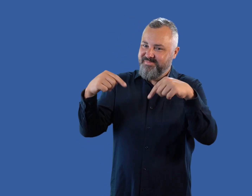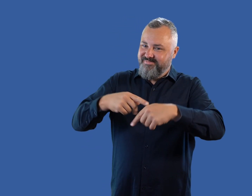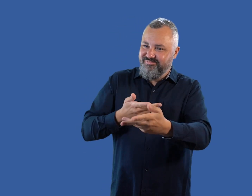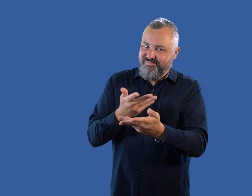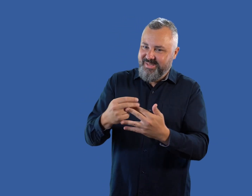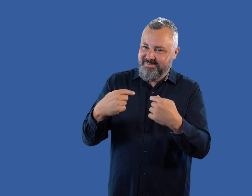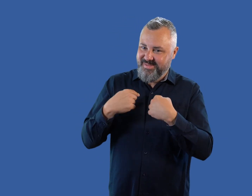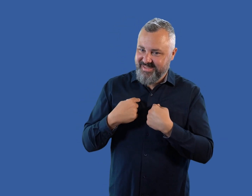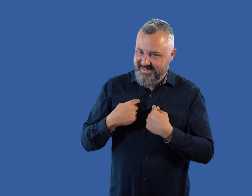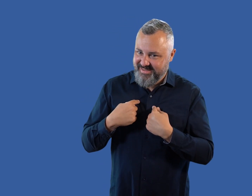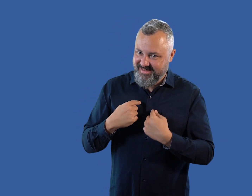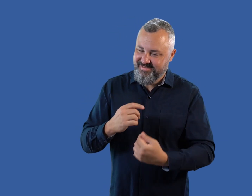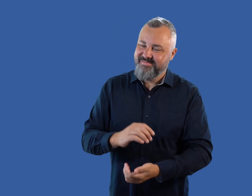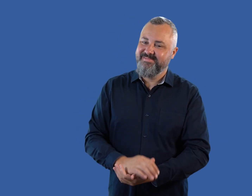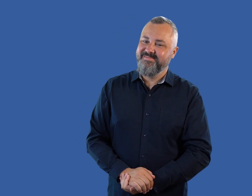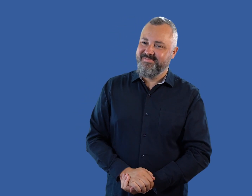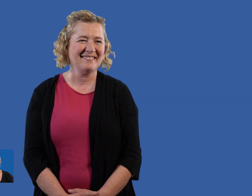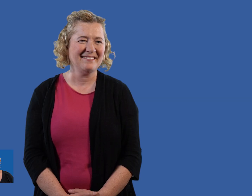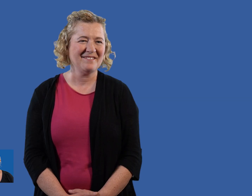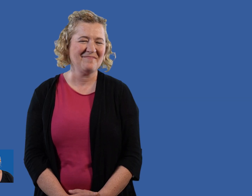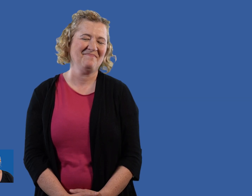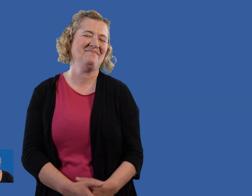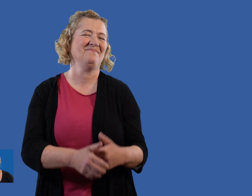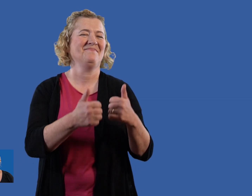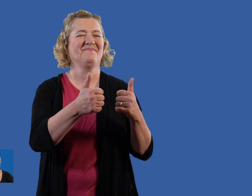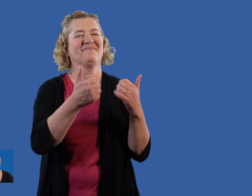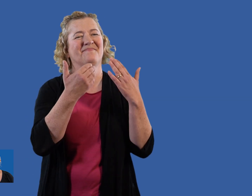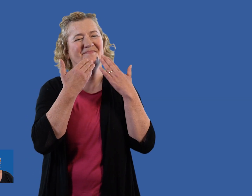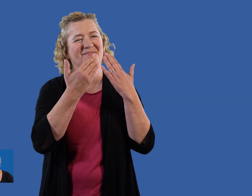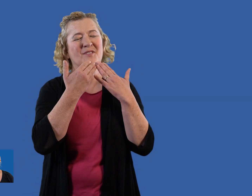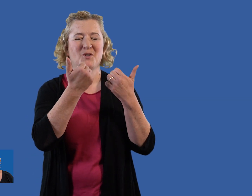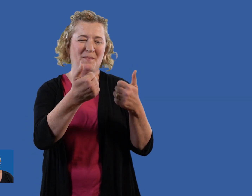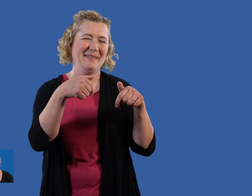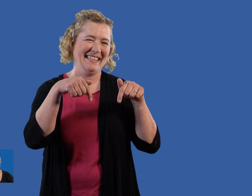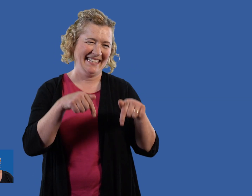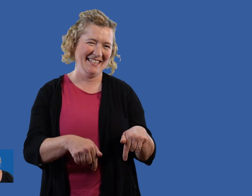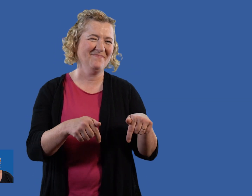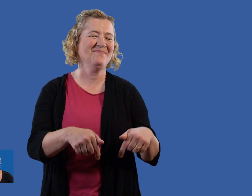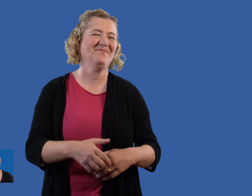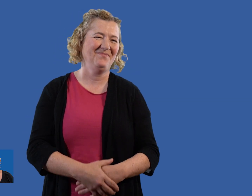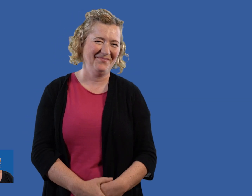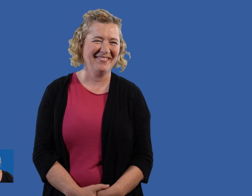Welcome, Lynette, and thanks for chatting. Thanks, James. It's a pleasure to be here.